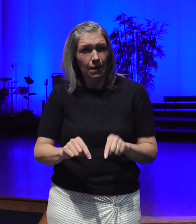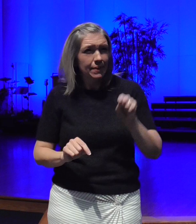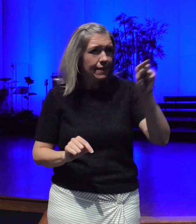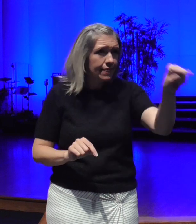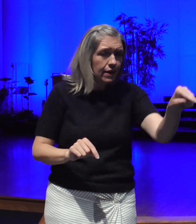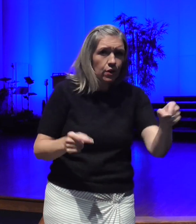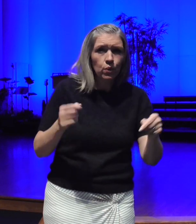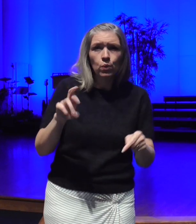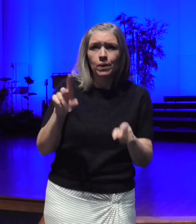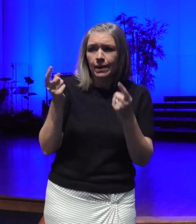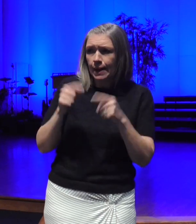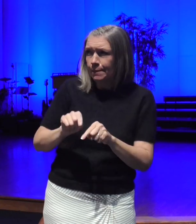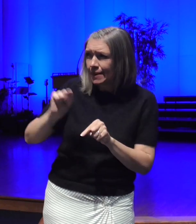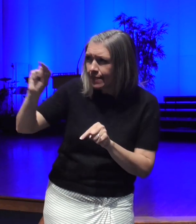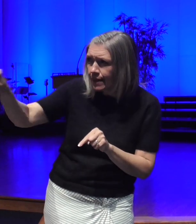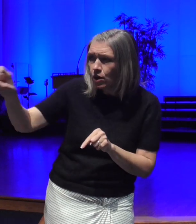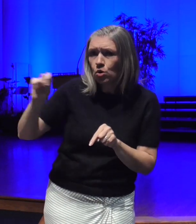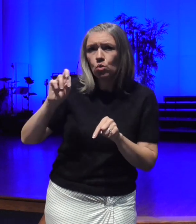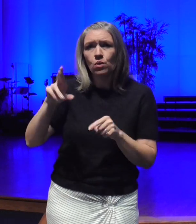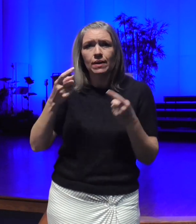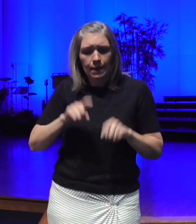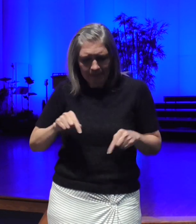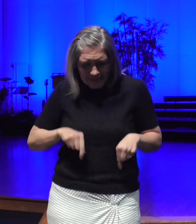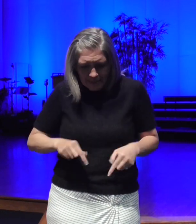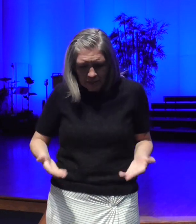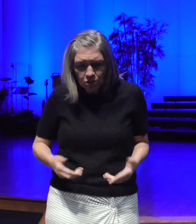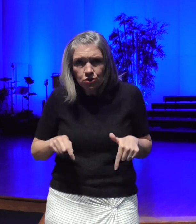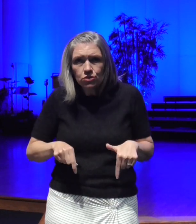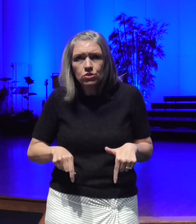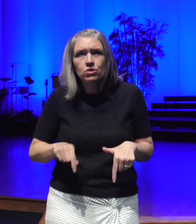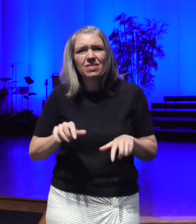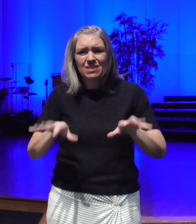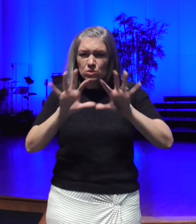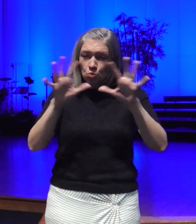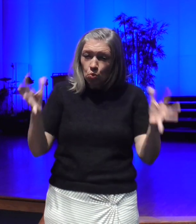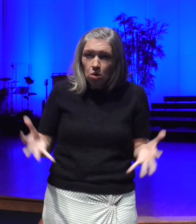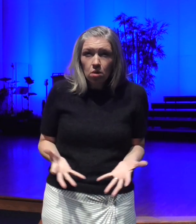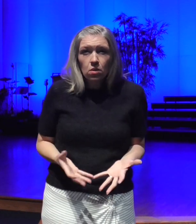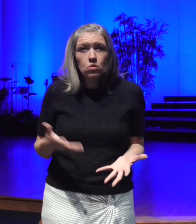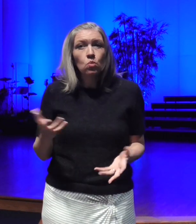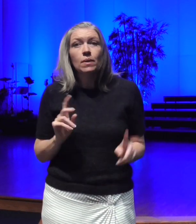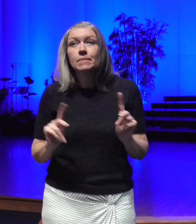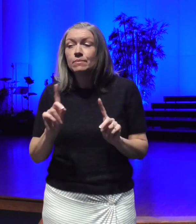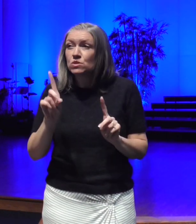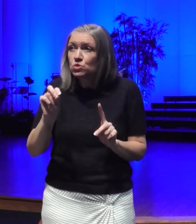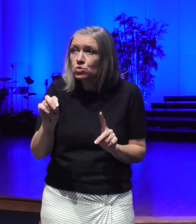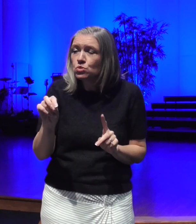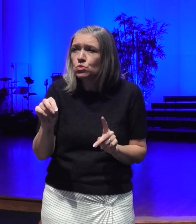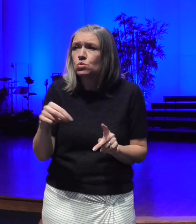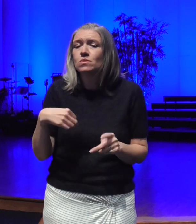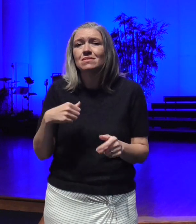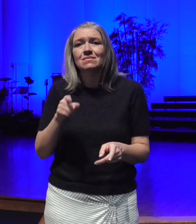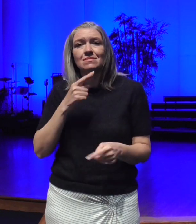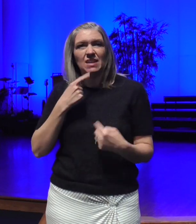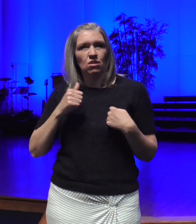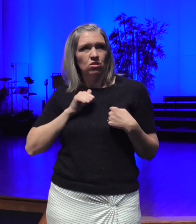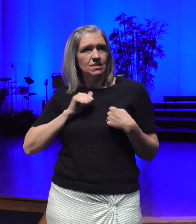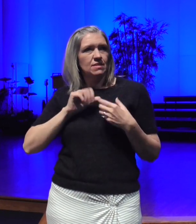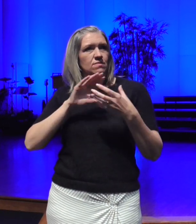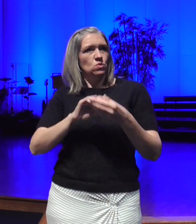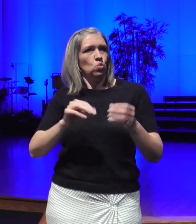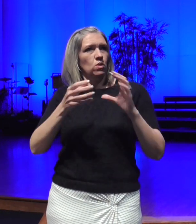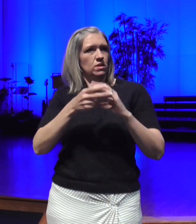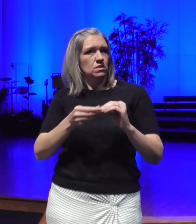over there, or happening here, or hither and yon, and in our world, what people are doing, telling ourselves stories, and we have